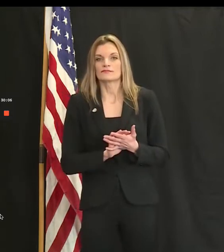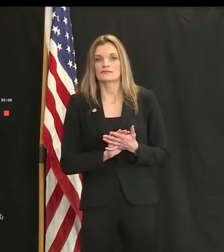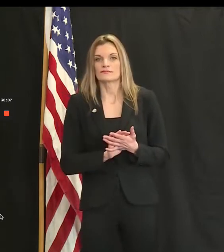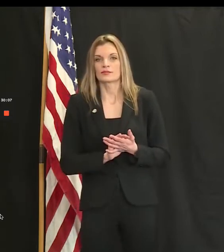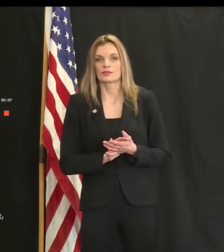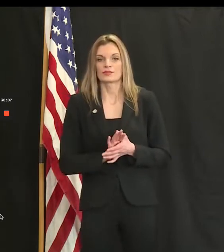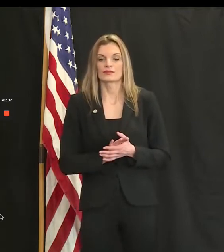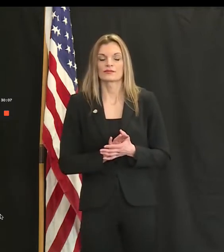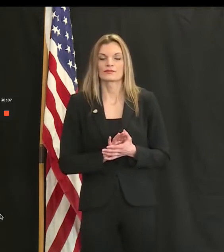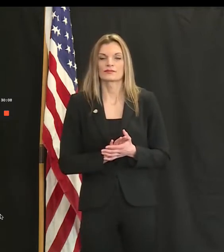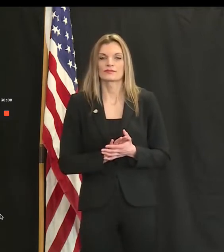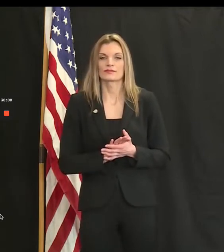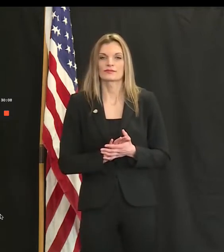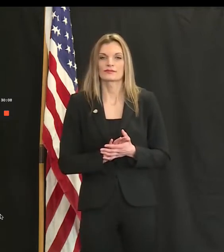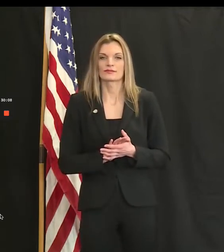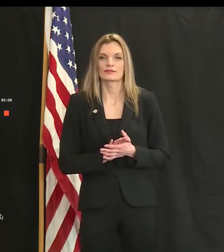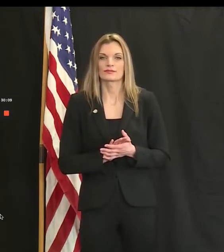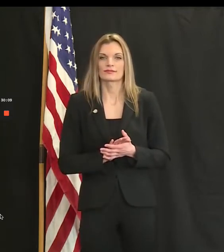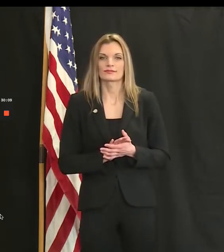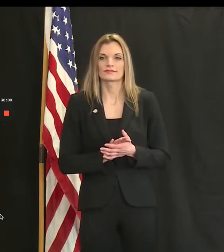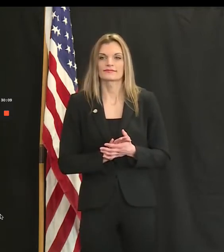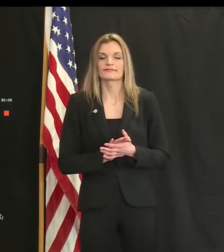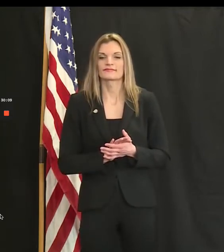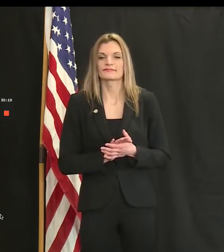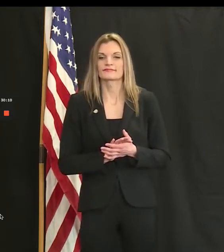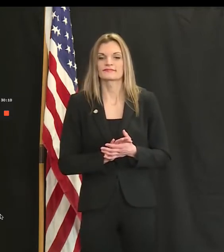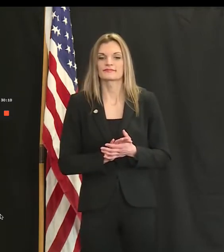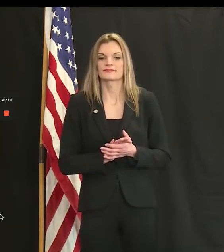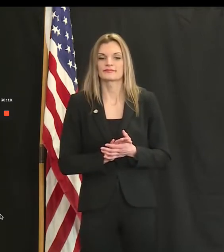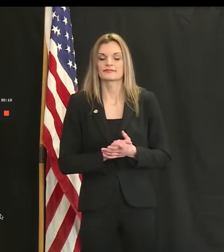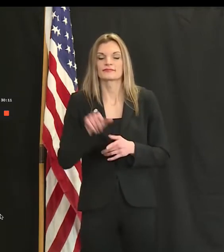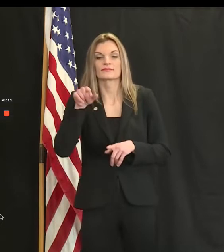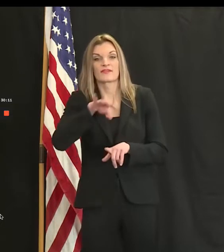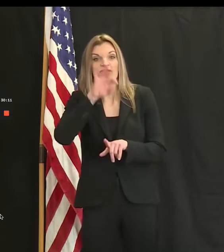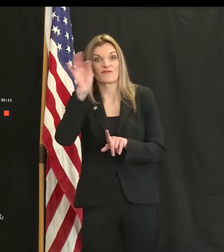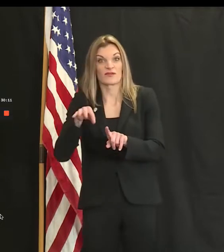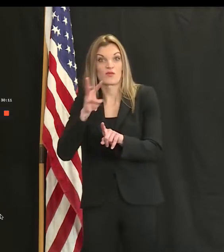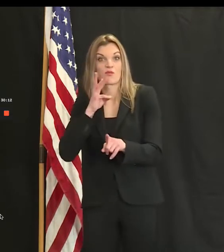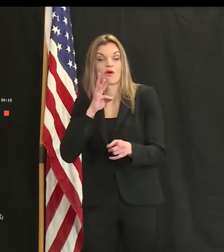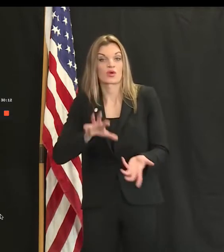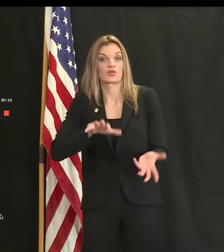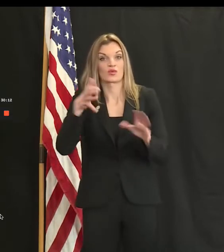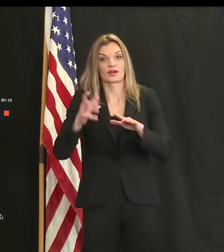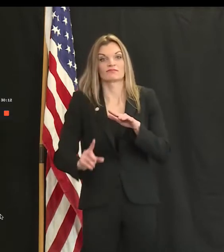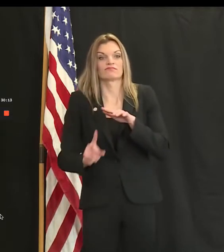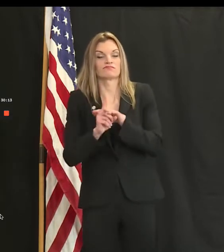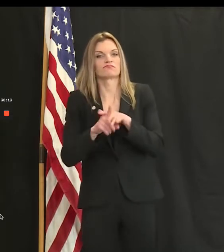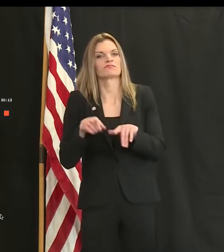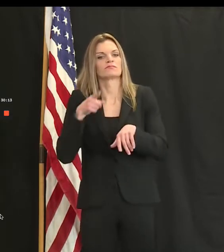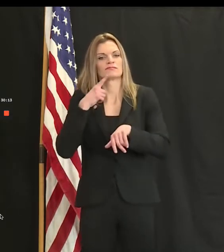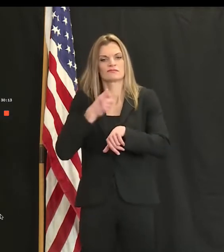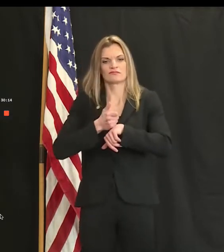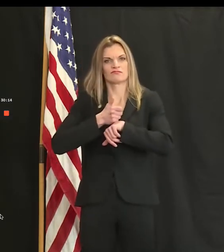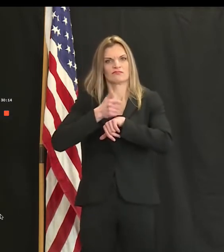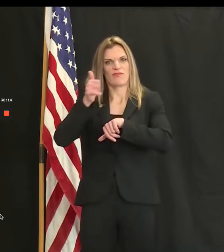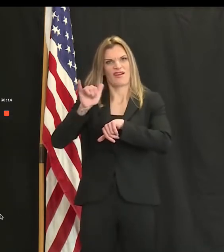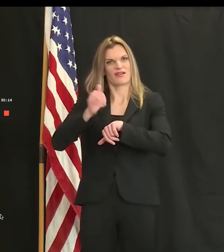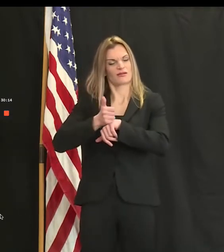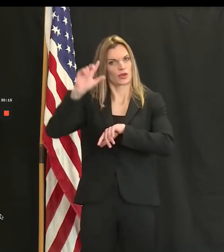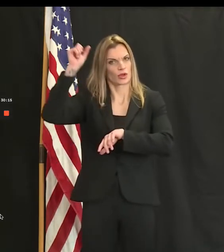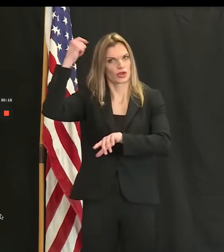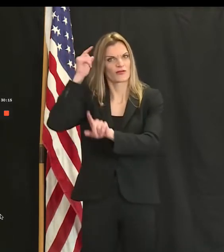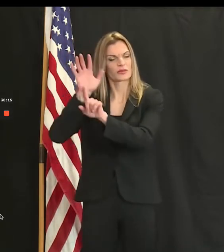the Flint Water Crisis was a categorical failure of public officials at all levels of government. why is nobody